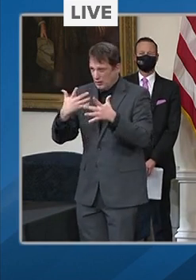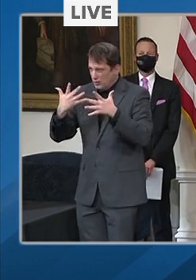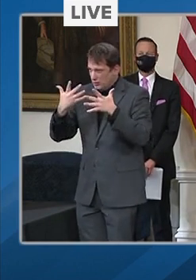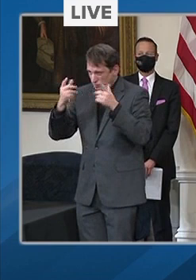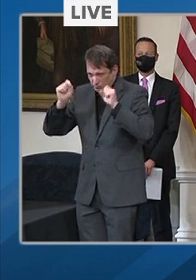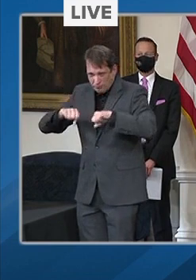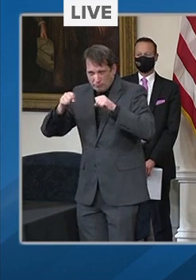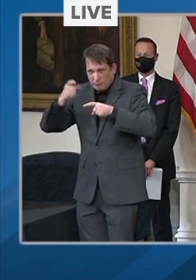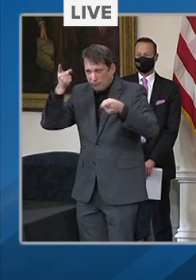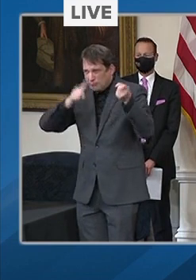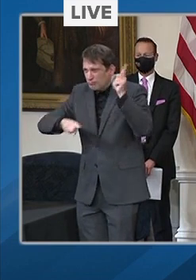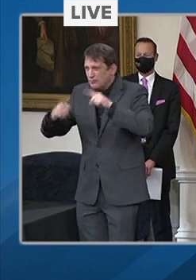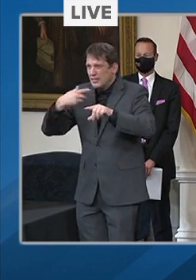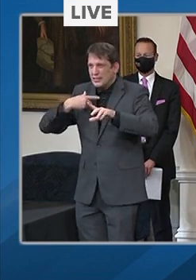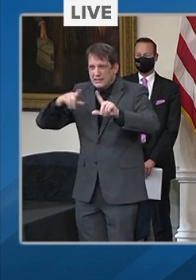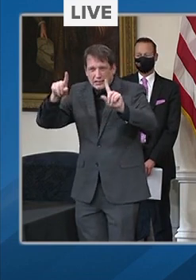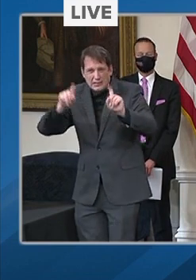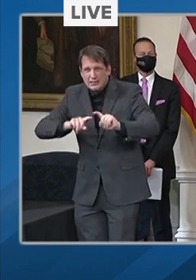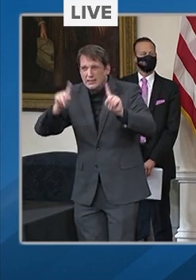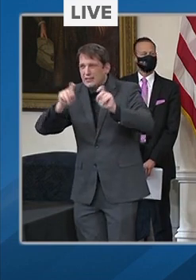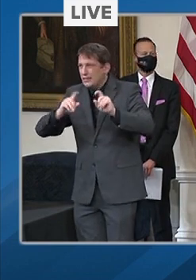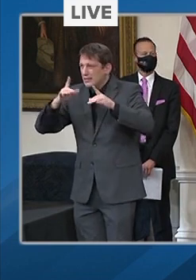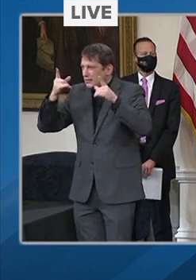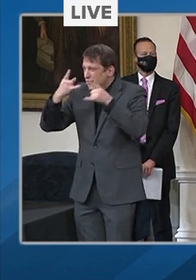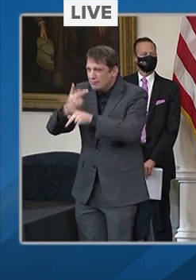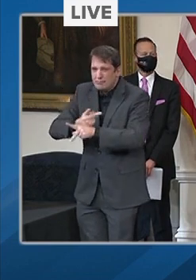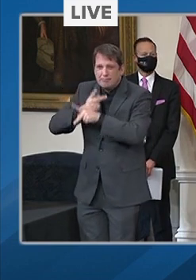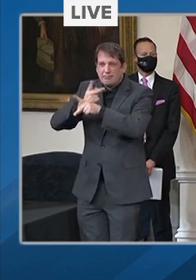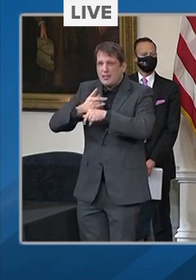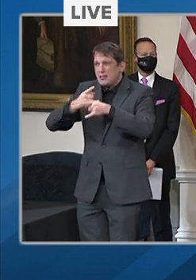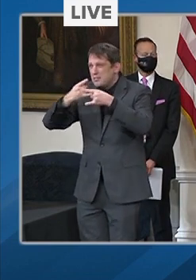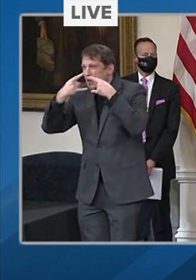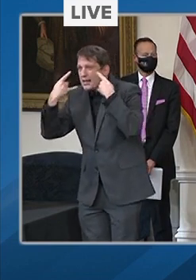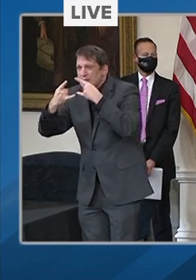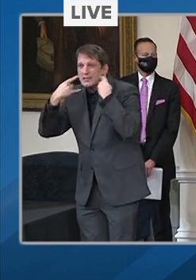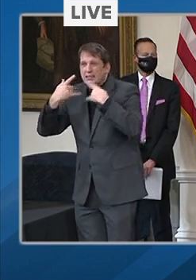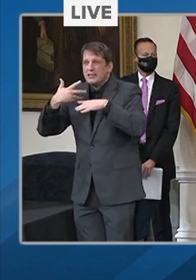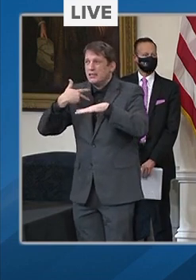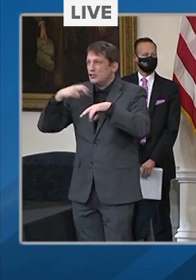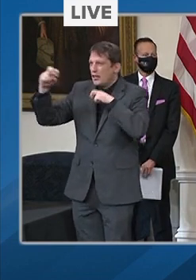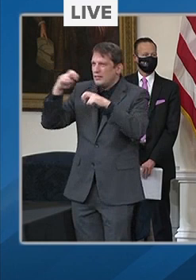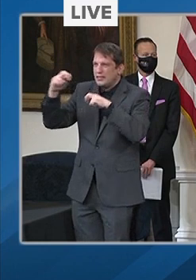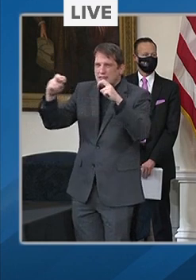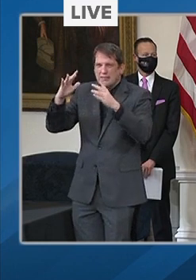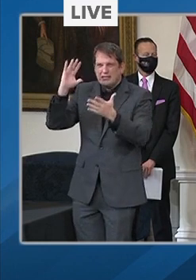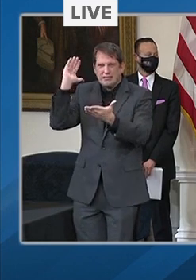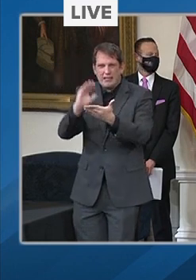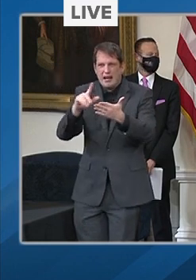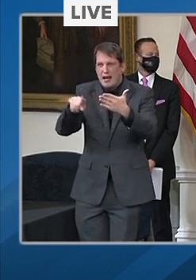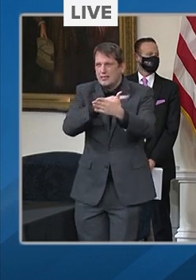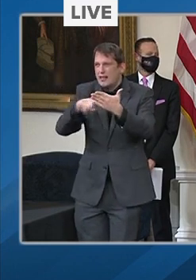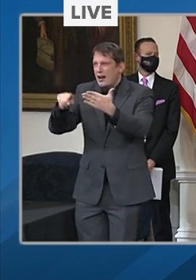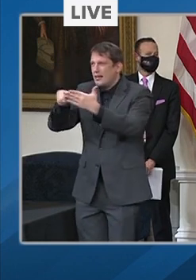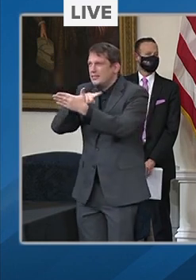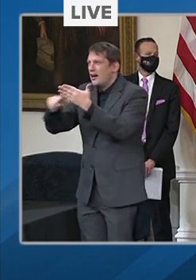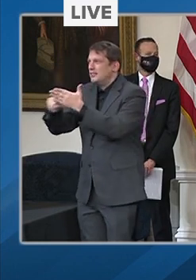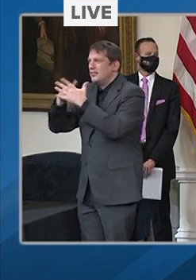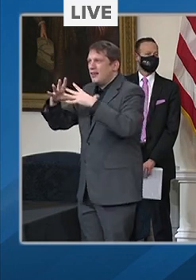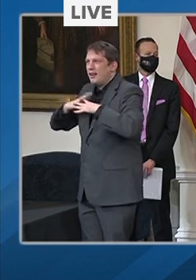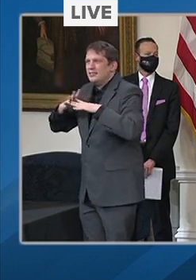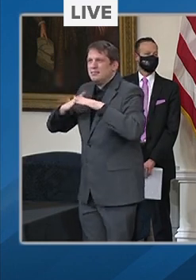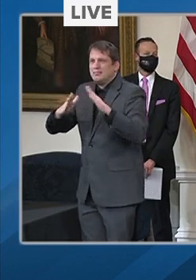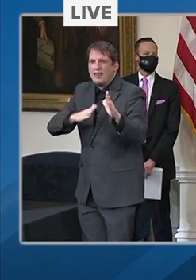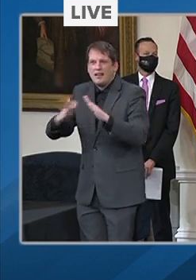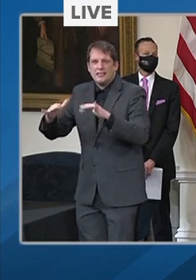numbers, diligently wearing masks, canceling travel to stay home with their families, and following all